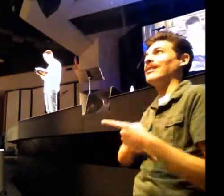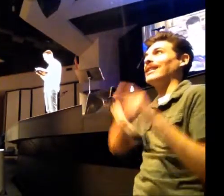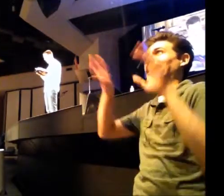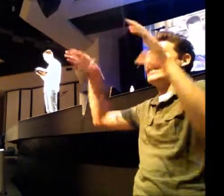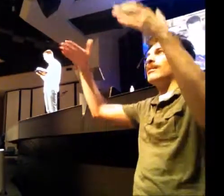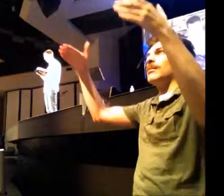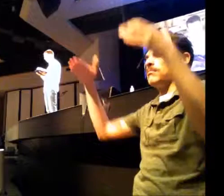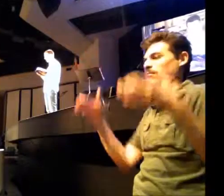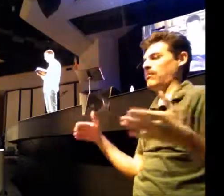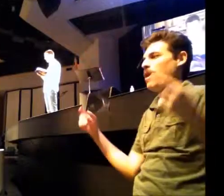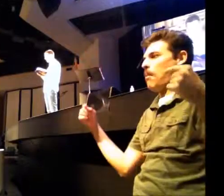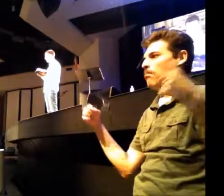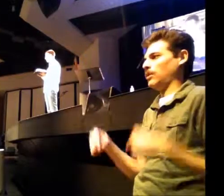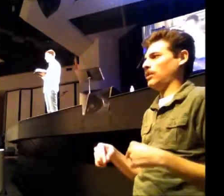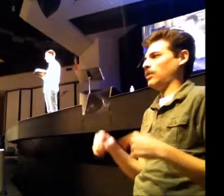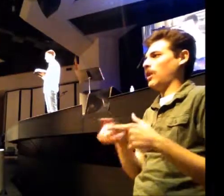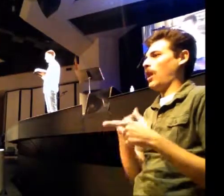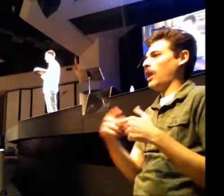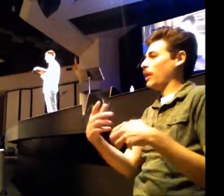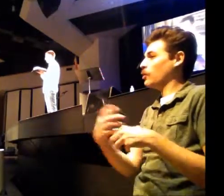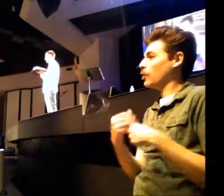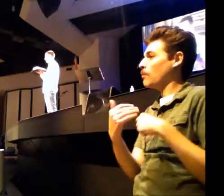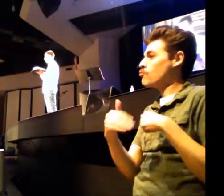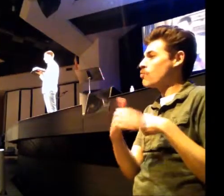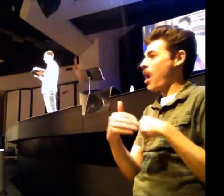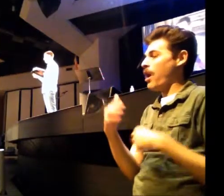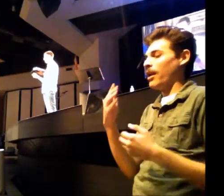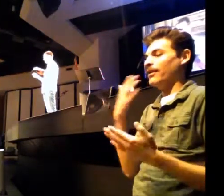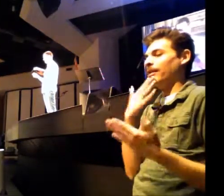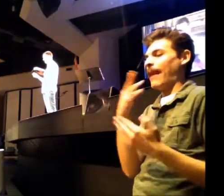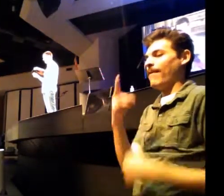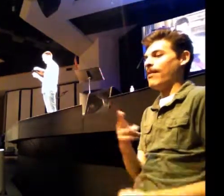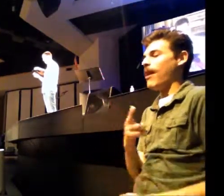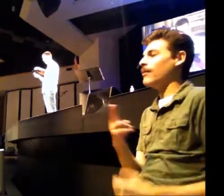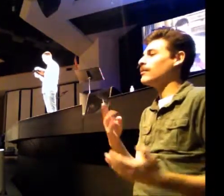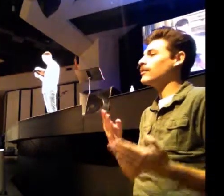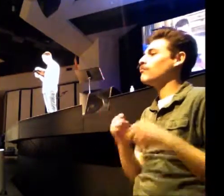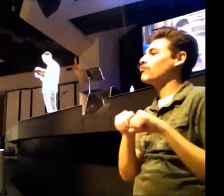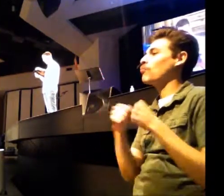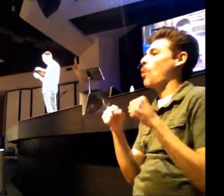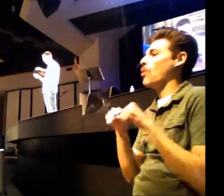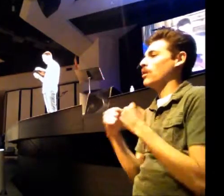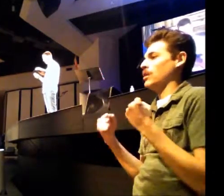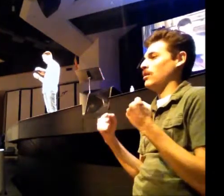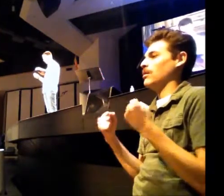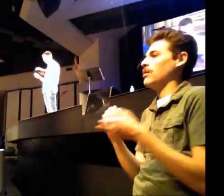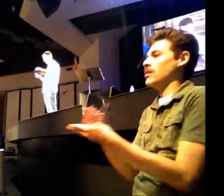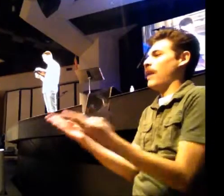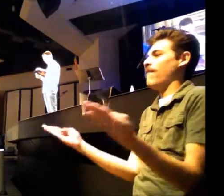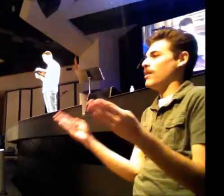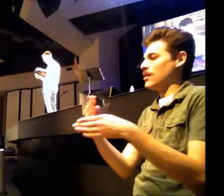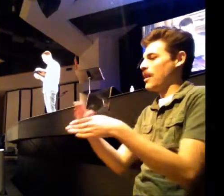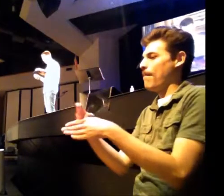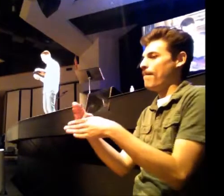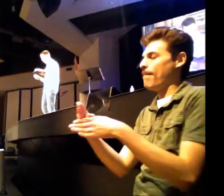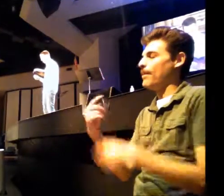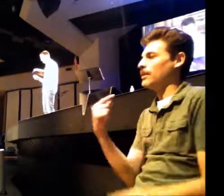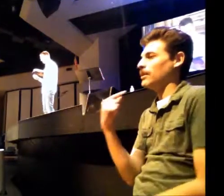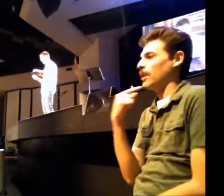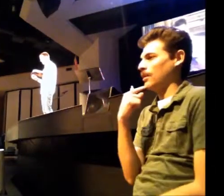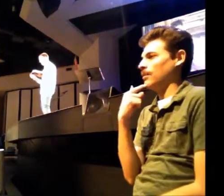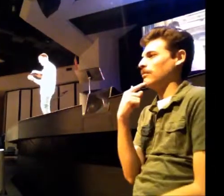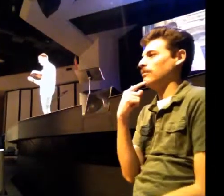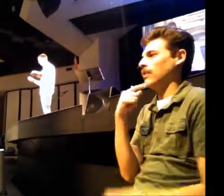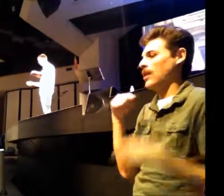took bread, and when he had given thanks, he broke it and gave it to them, saying,